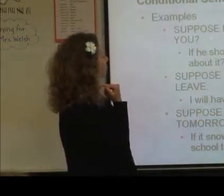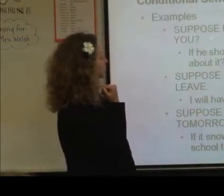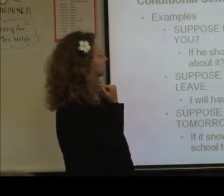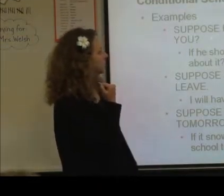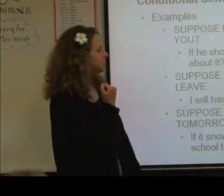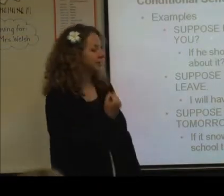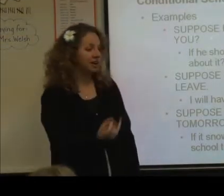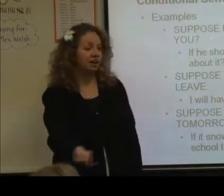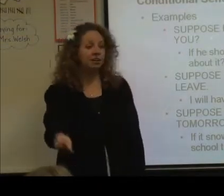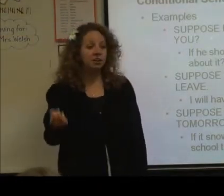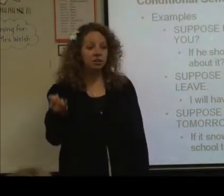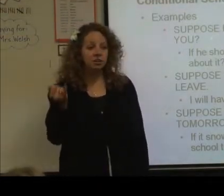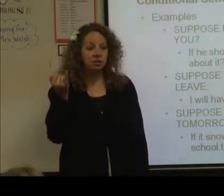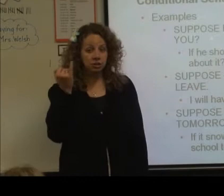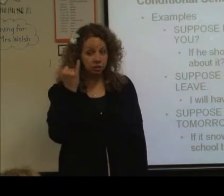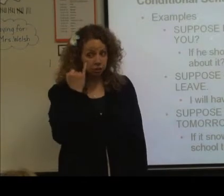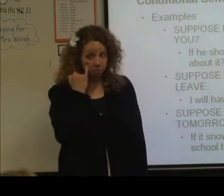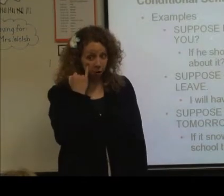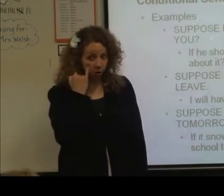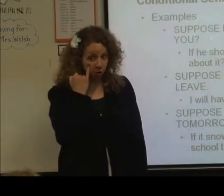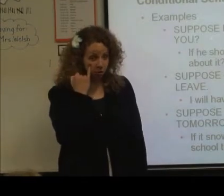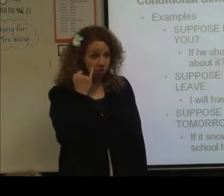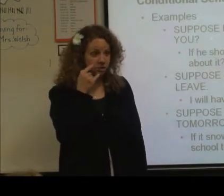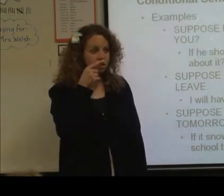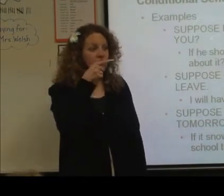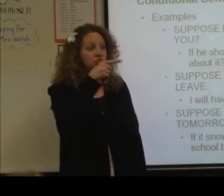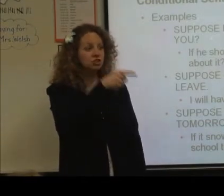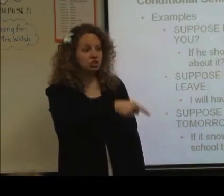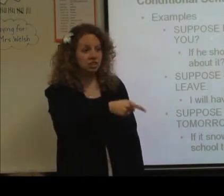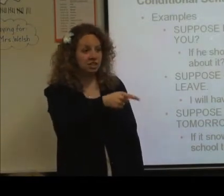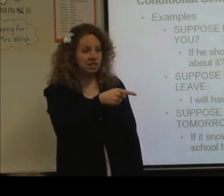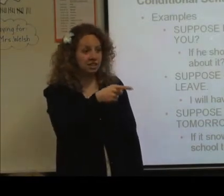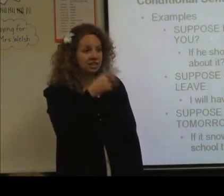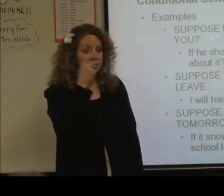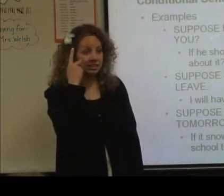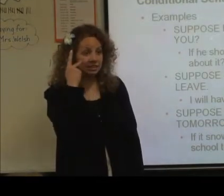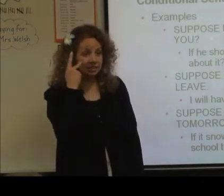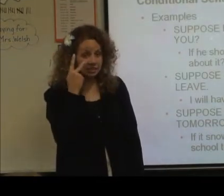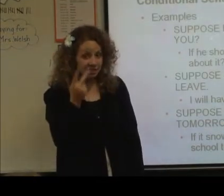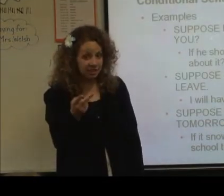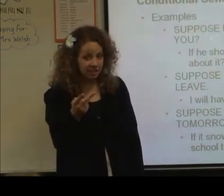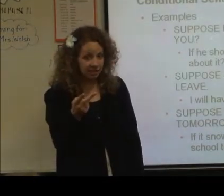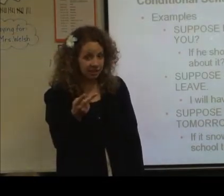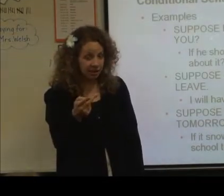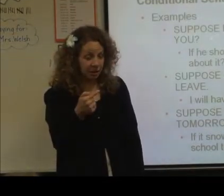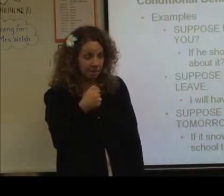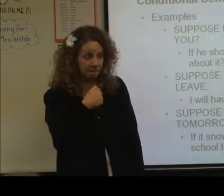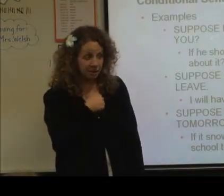suppose she see me, okay? Suppose she see